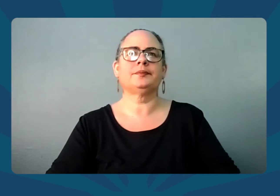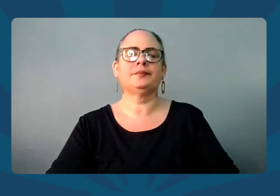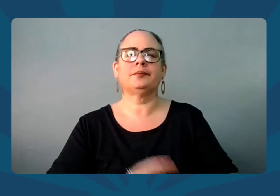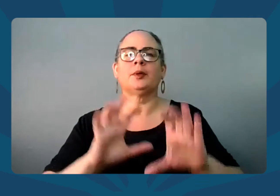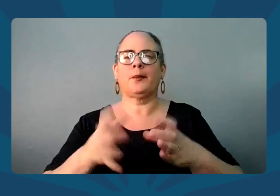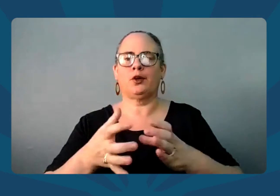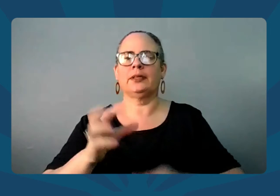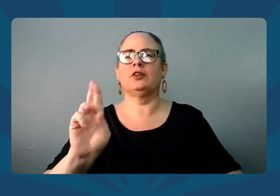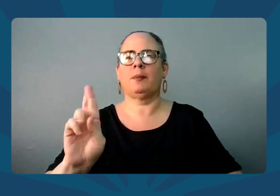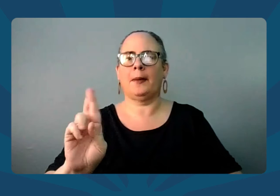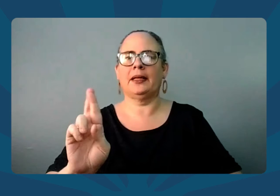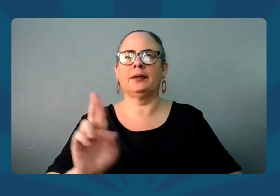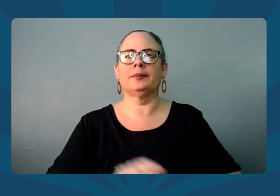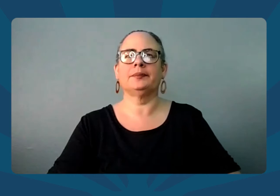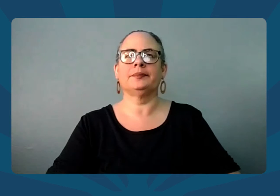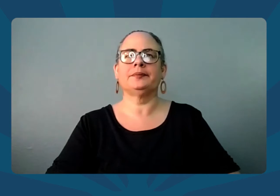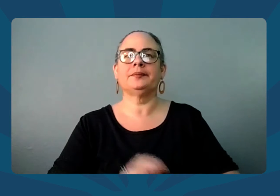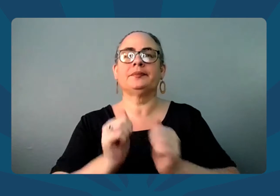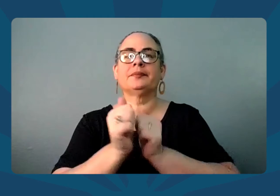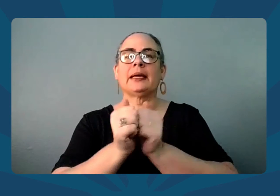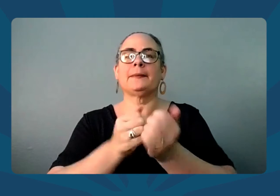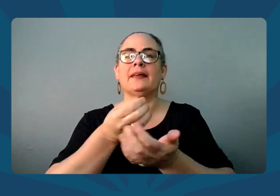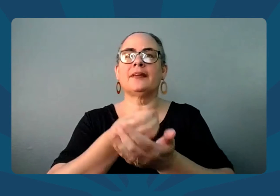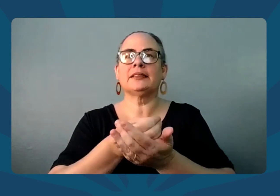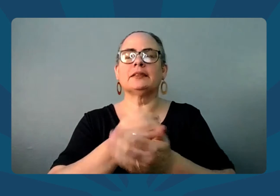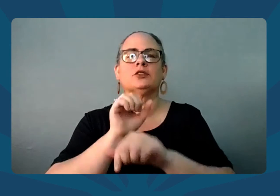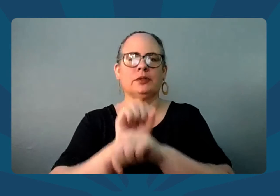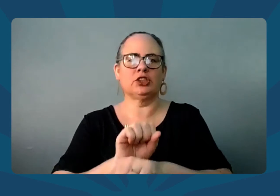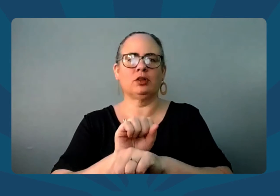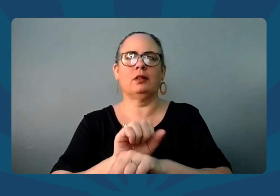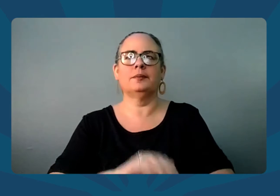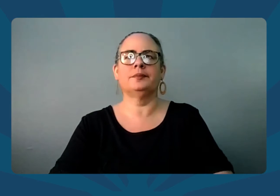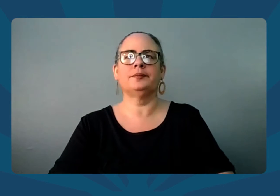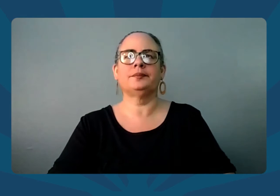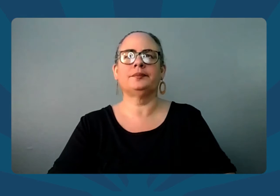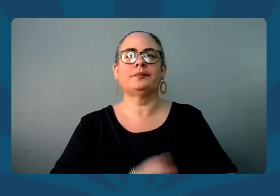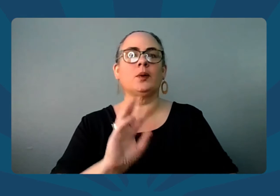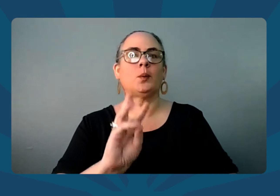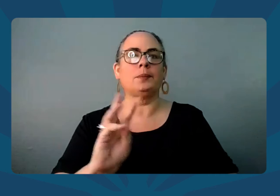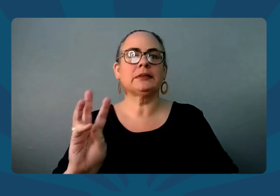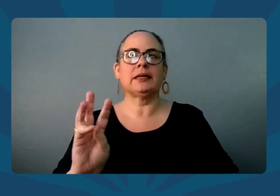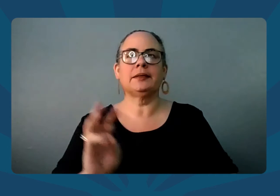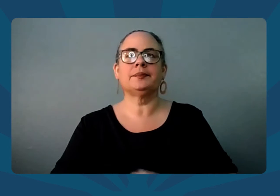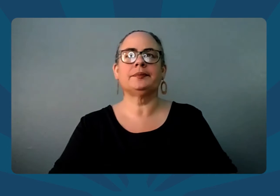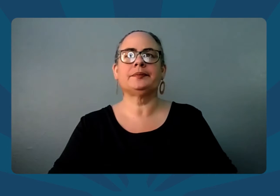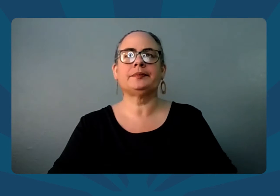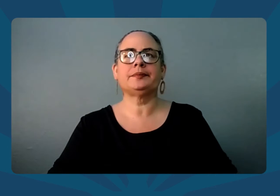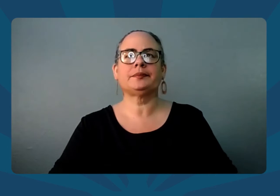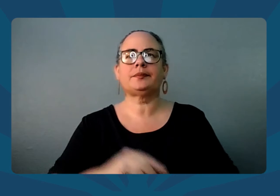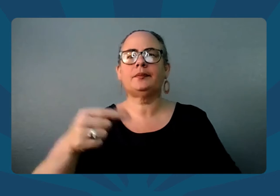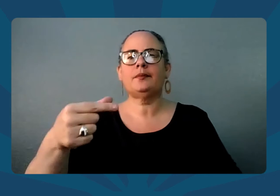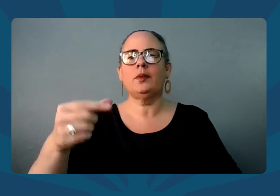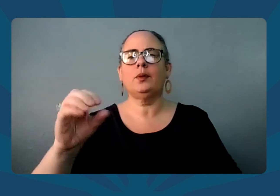Andrew Gould, Party Republican. Campaign funding traditional.